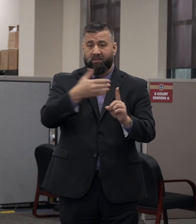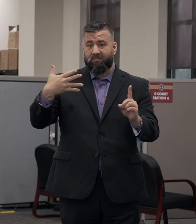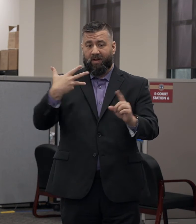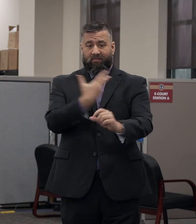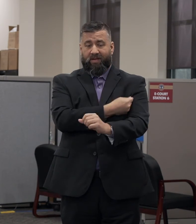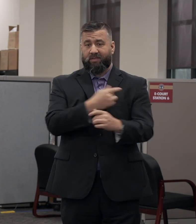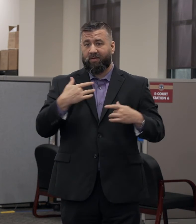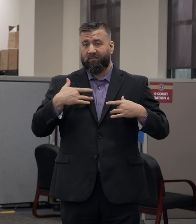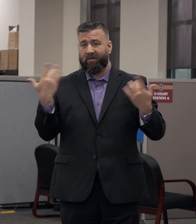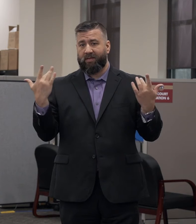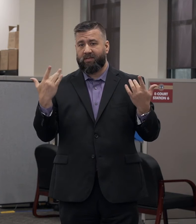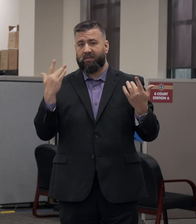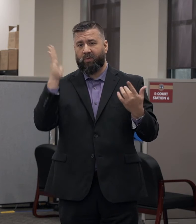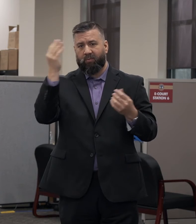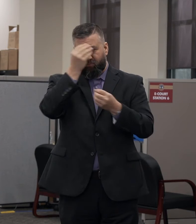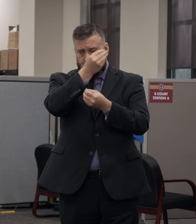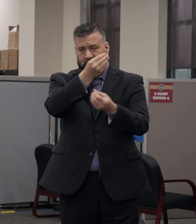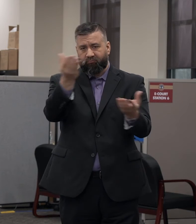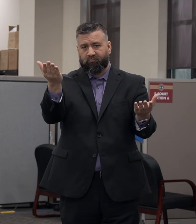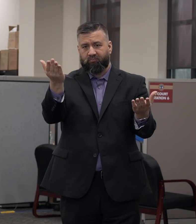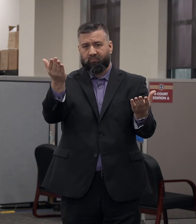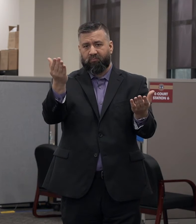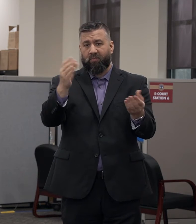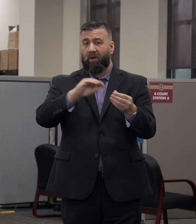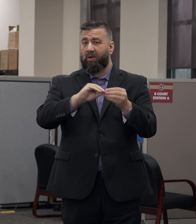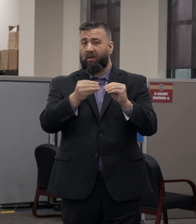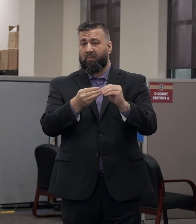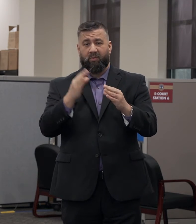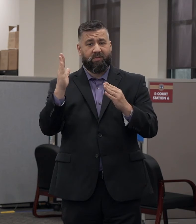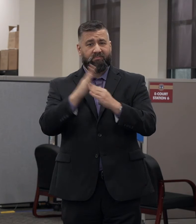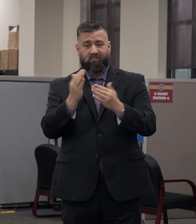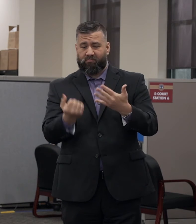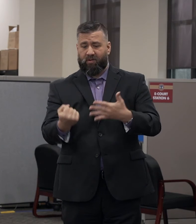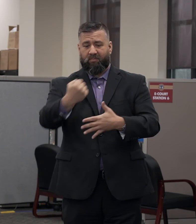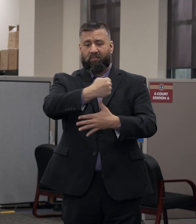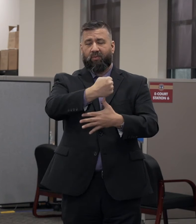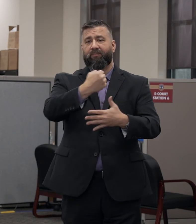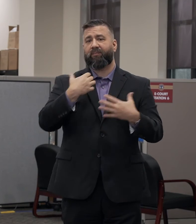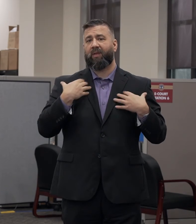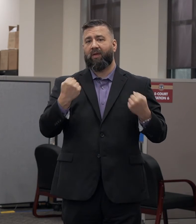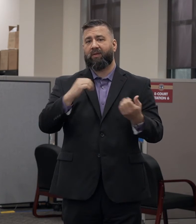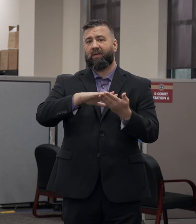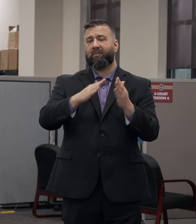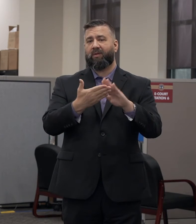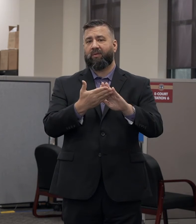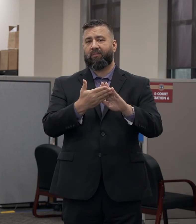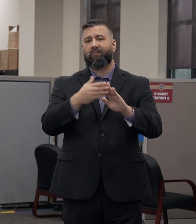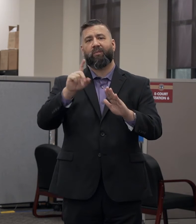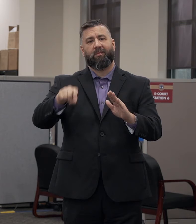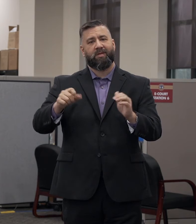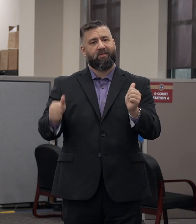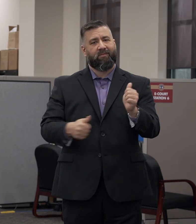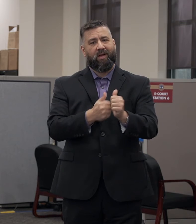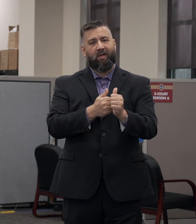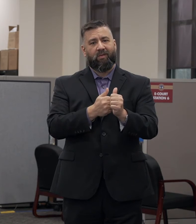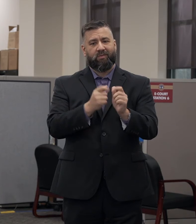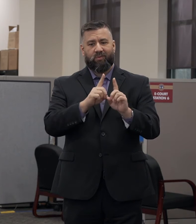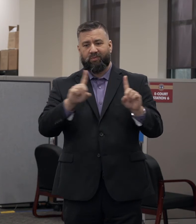opportunities. Our number one priority is a healthy community, and we have to keep following our public health protocols.